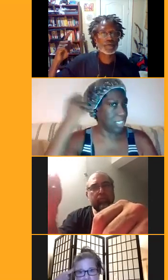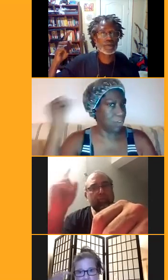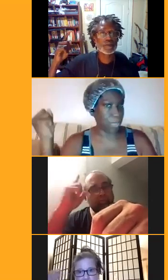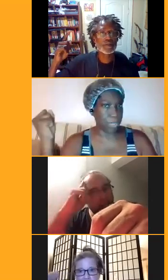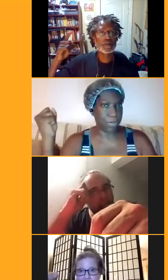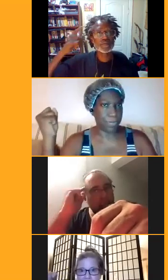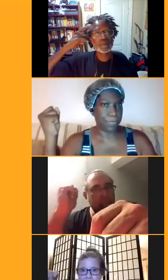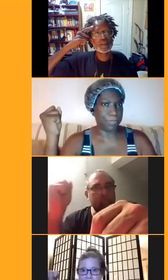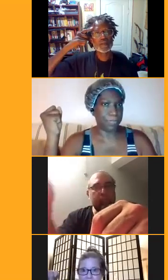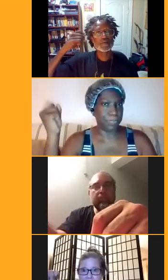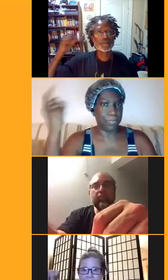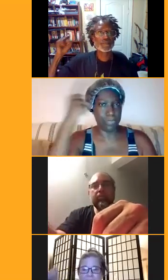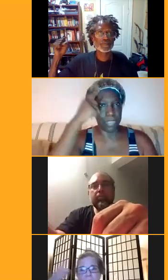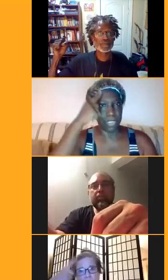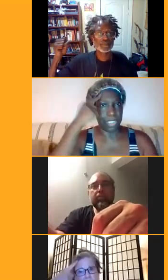Silver.